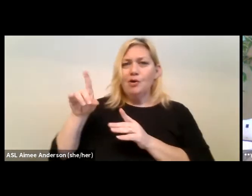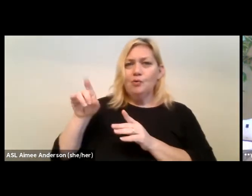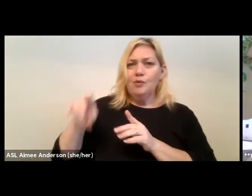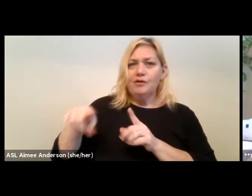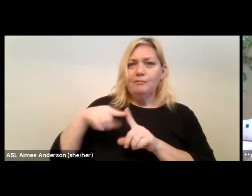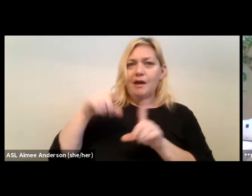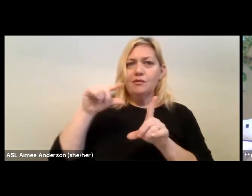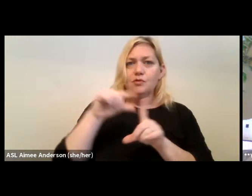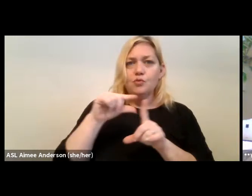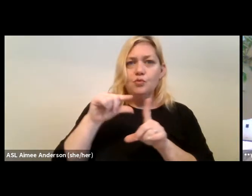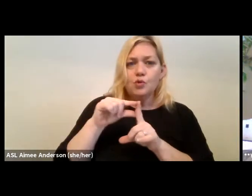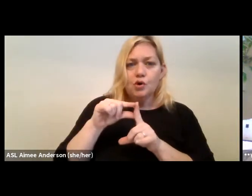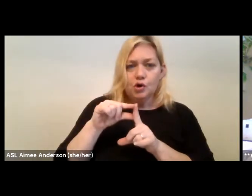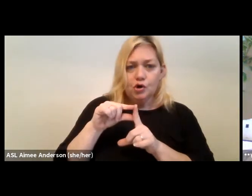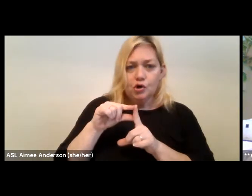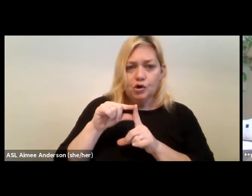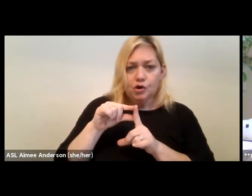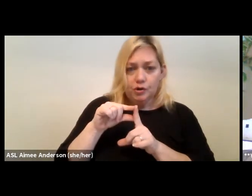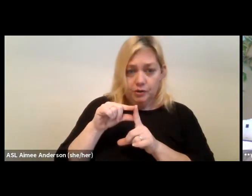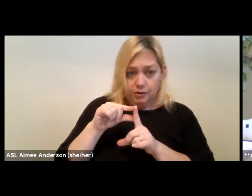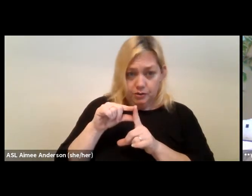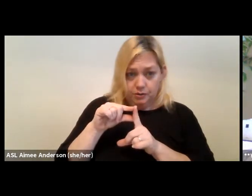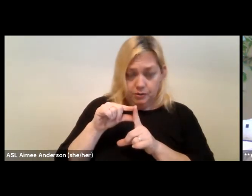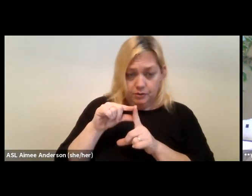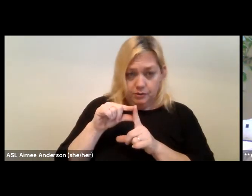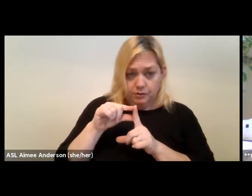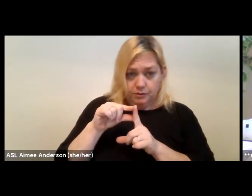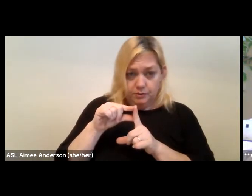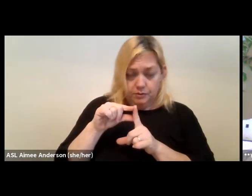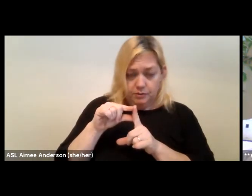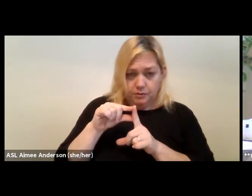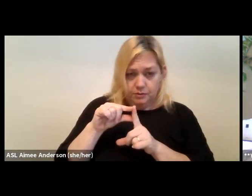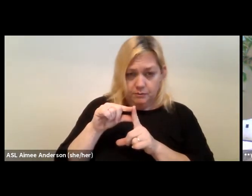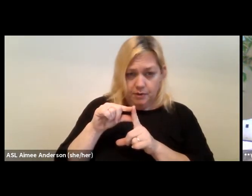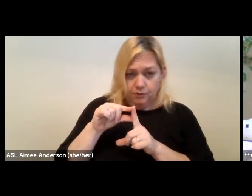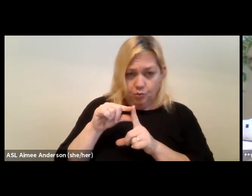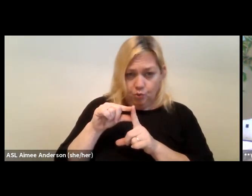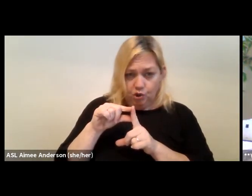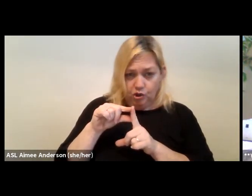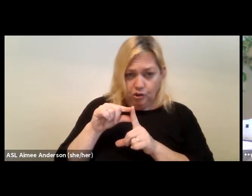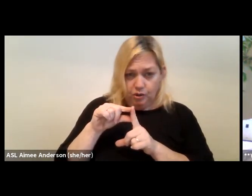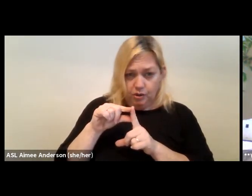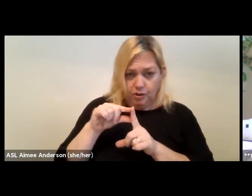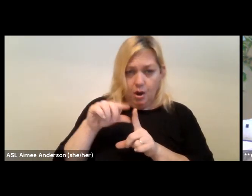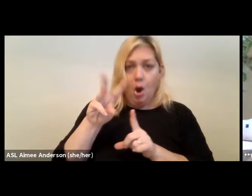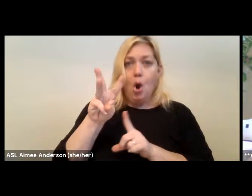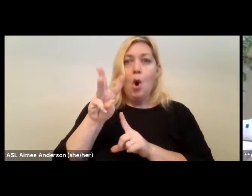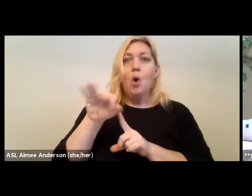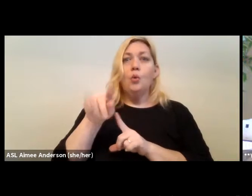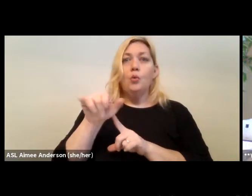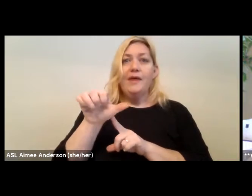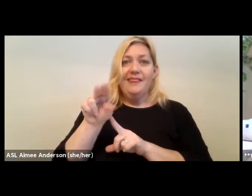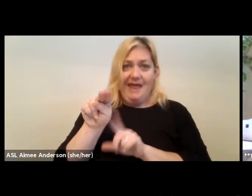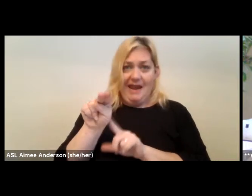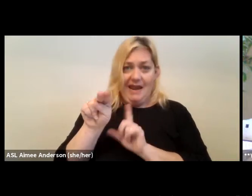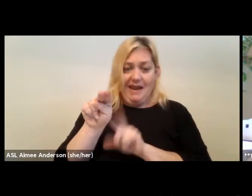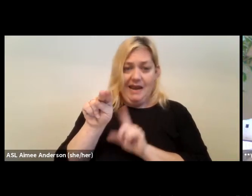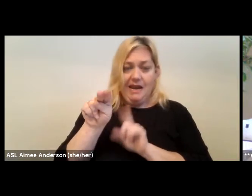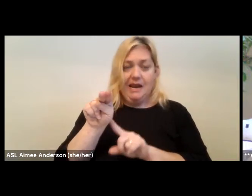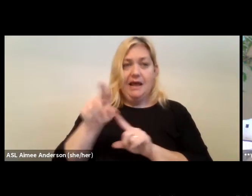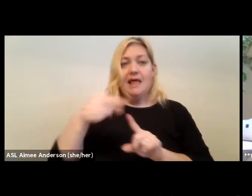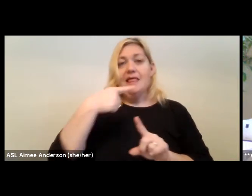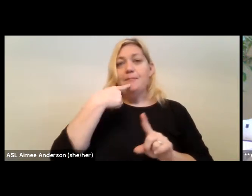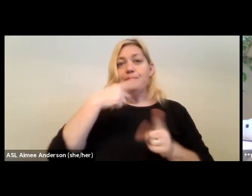word within. As I understand it, this is really intended to say that the convention must